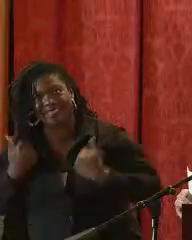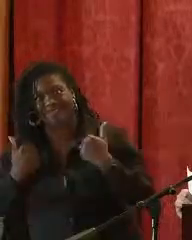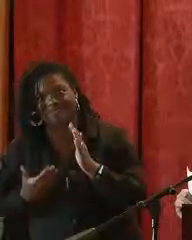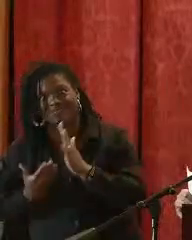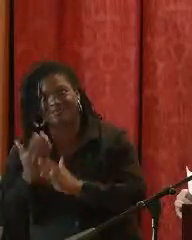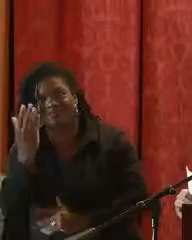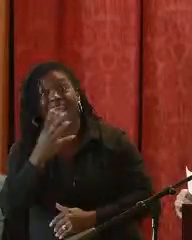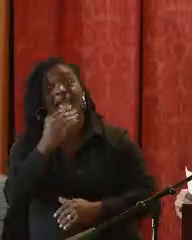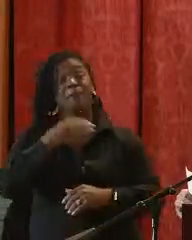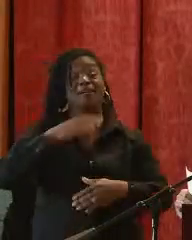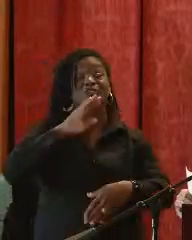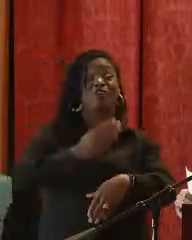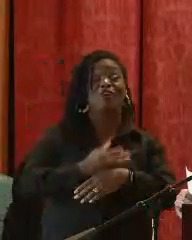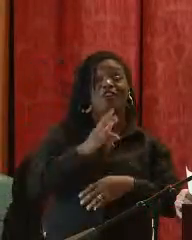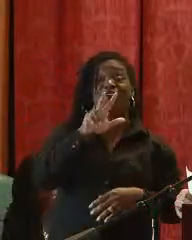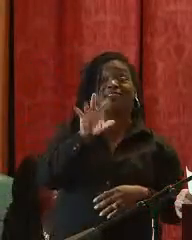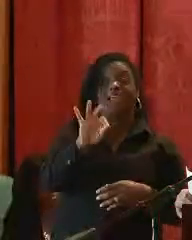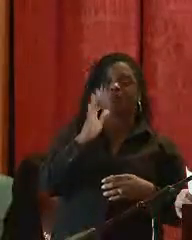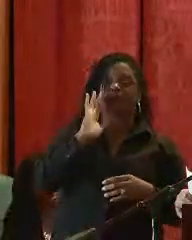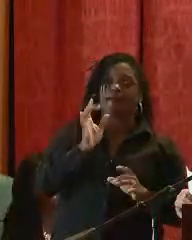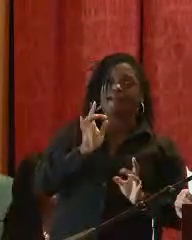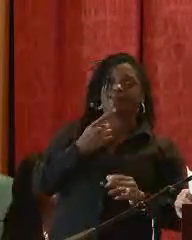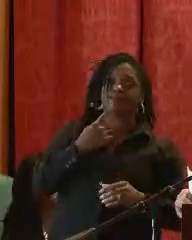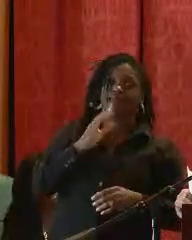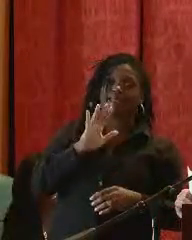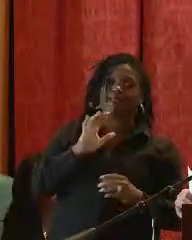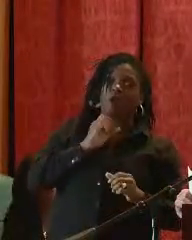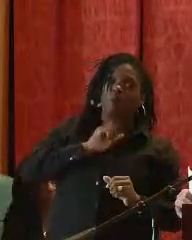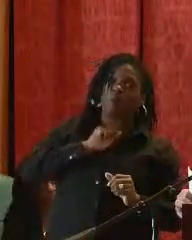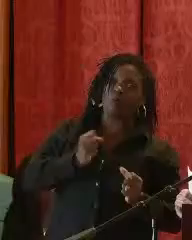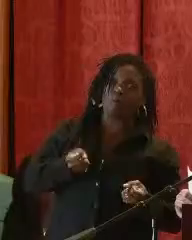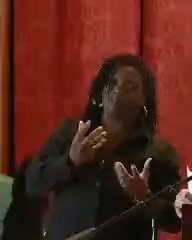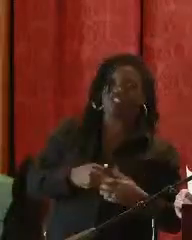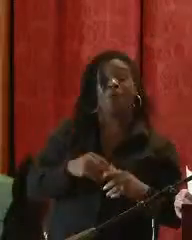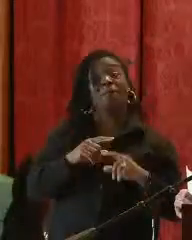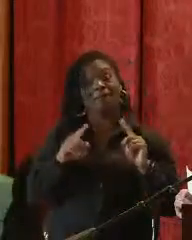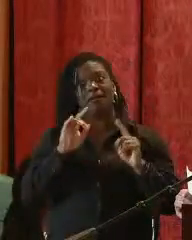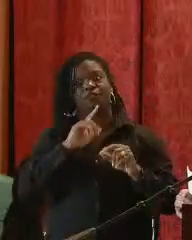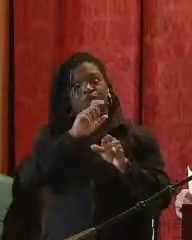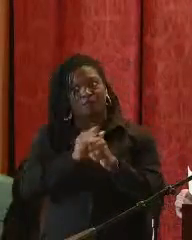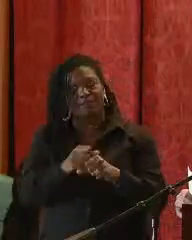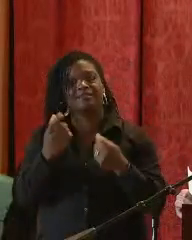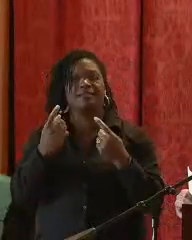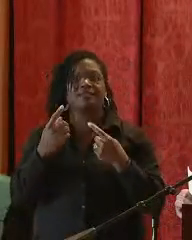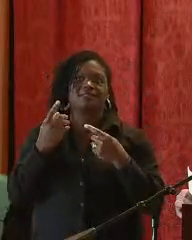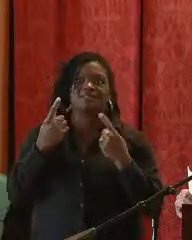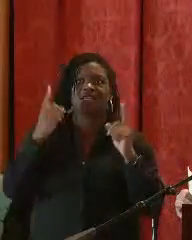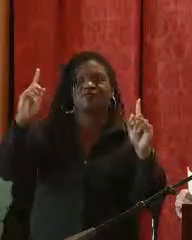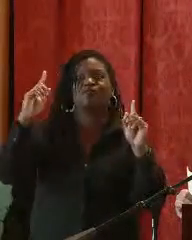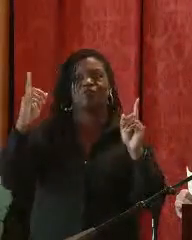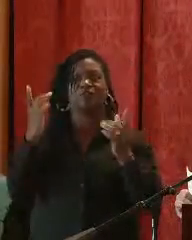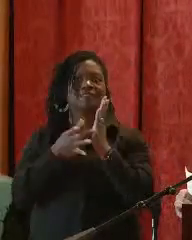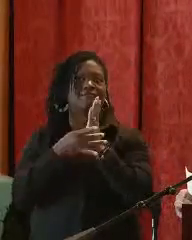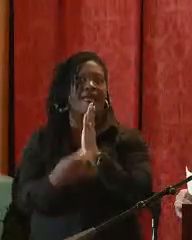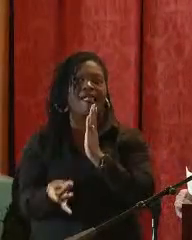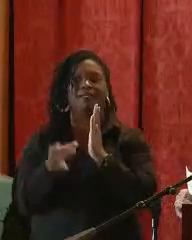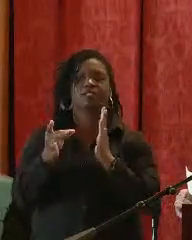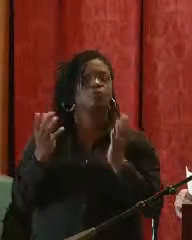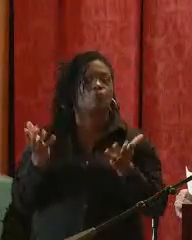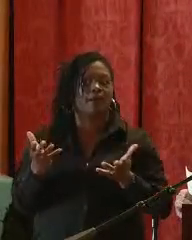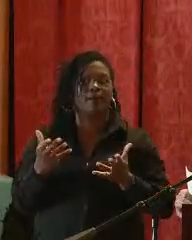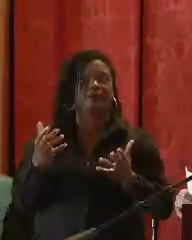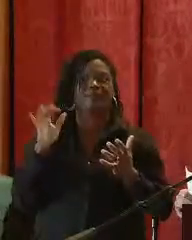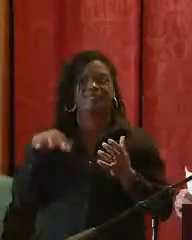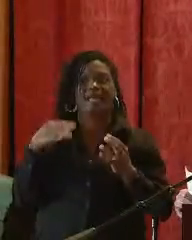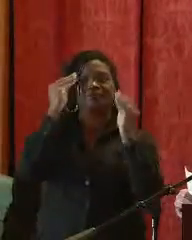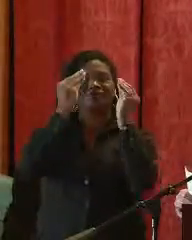is 39, and she would hate me saying her age, but by all accounts, she is a very successful and talented esthetician. So I'm going to ask you that no